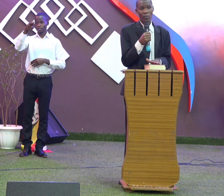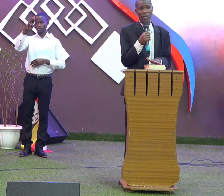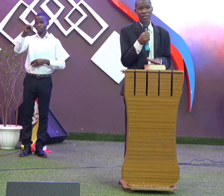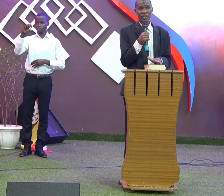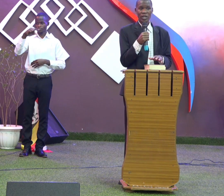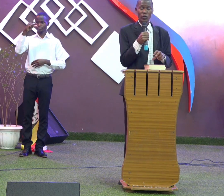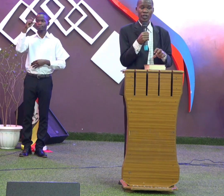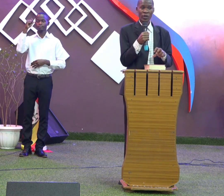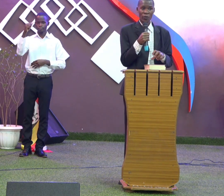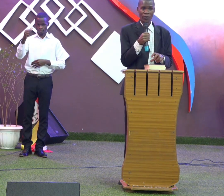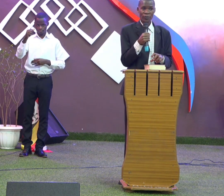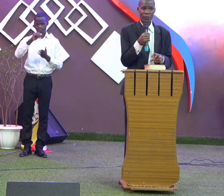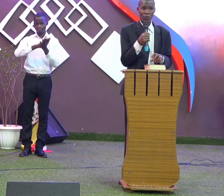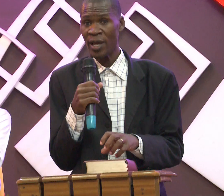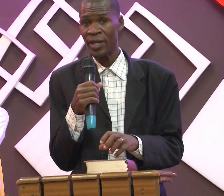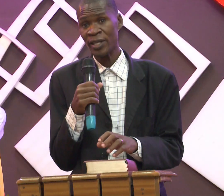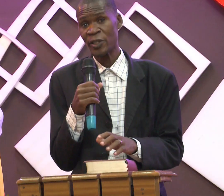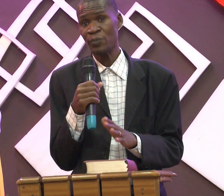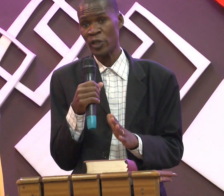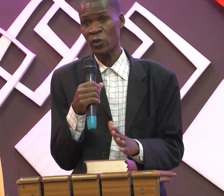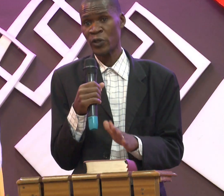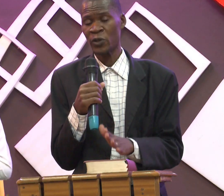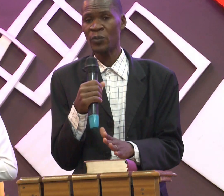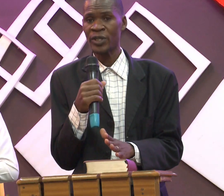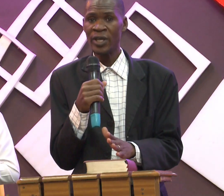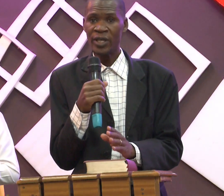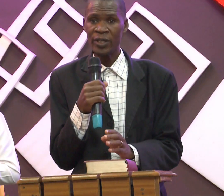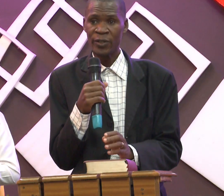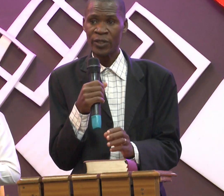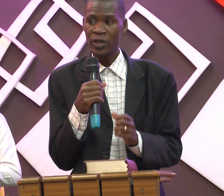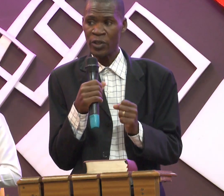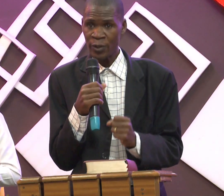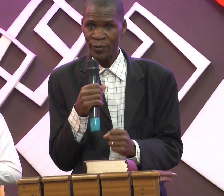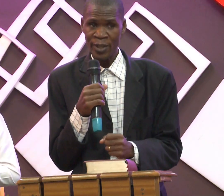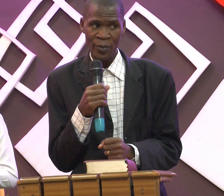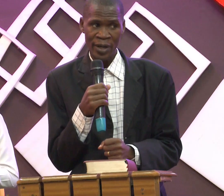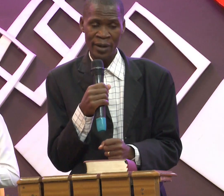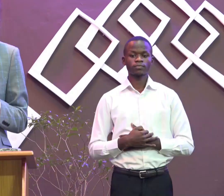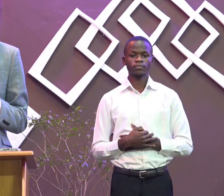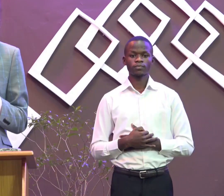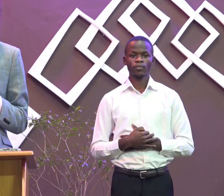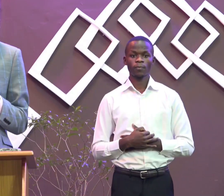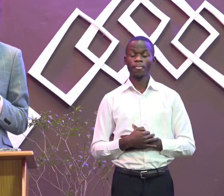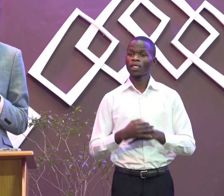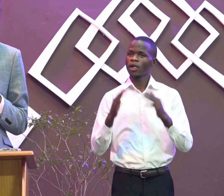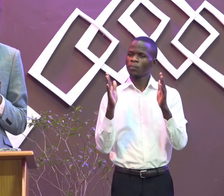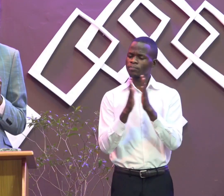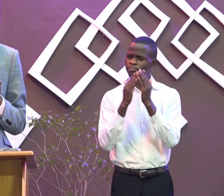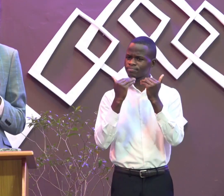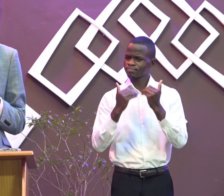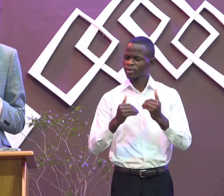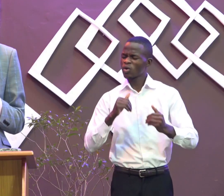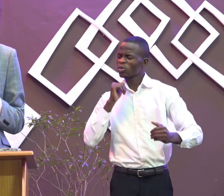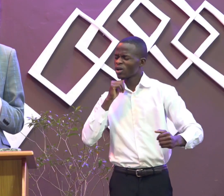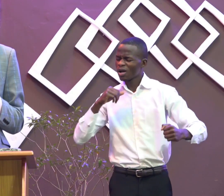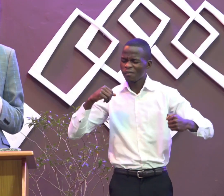is coming to take over from where the late bishop stopped is Joseph Serumaga. Awatalina